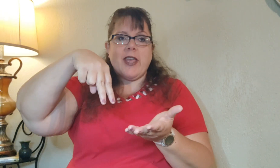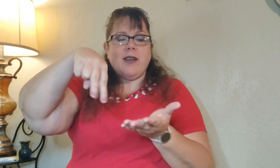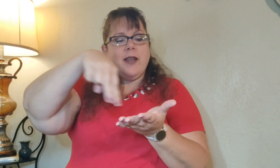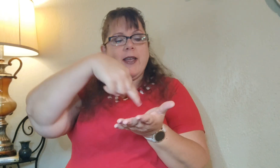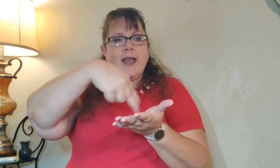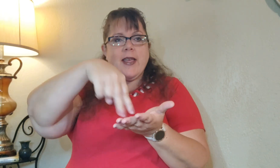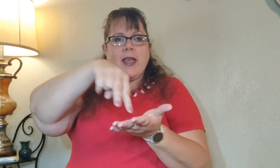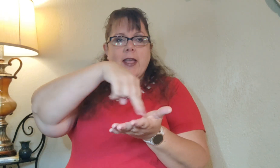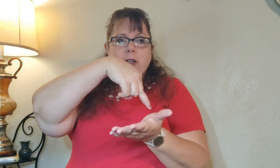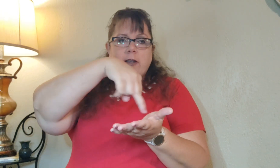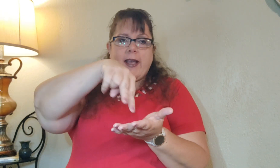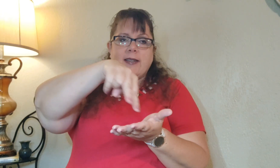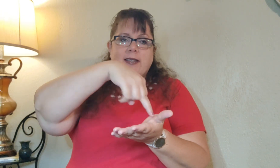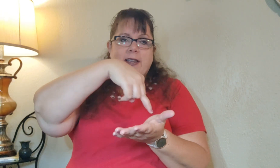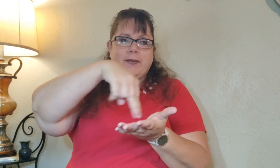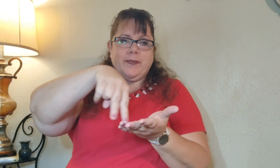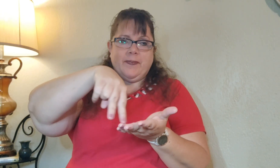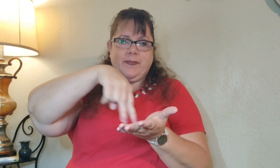feet, and you're dancing.